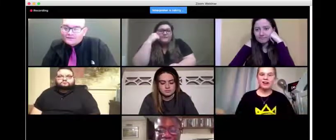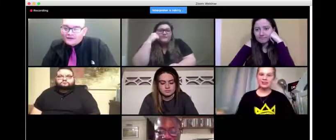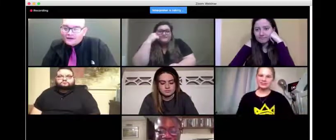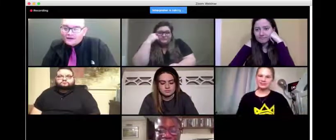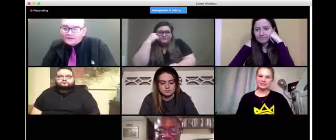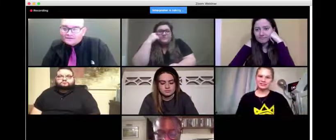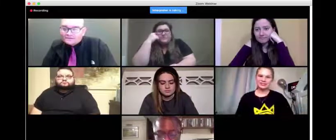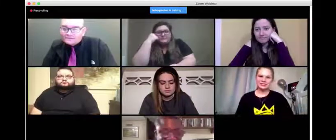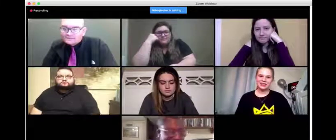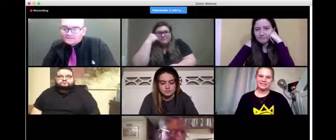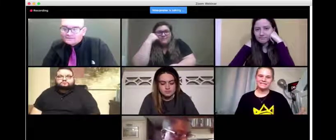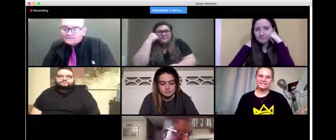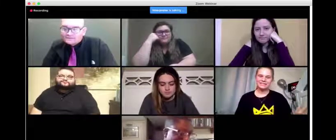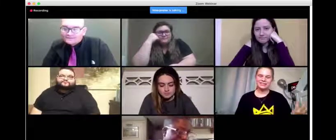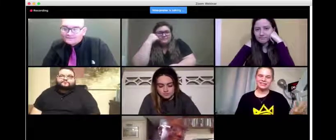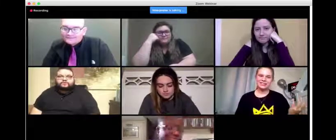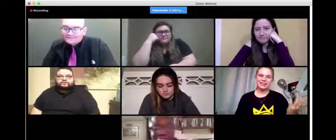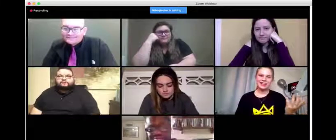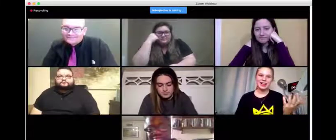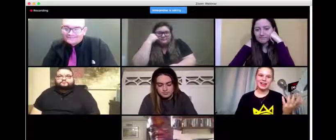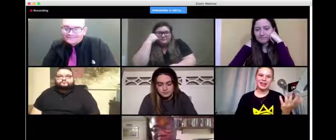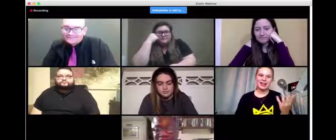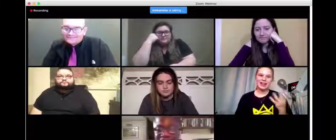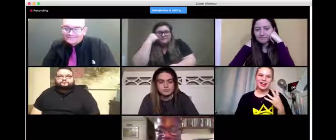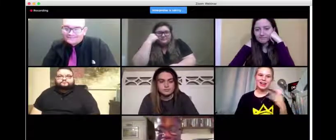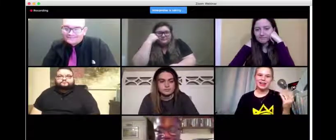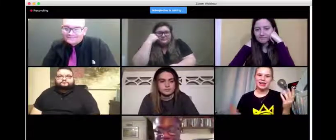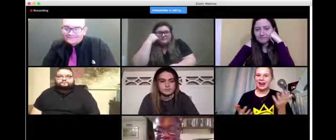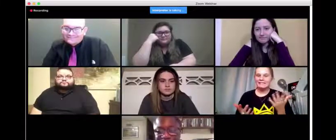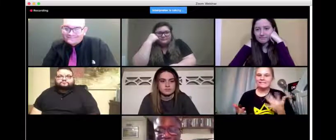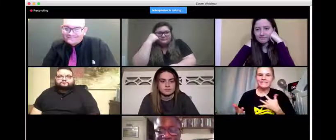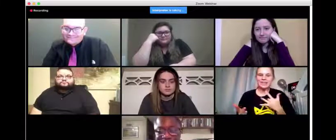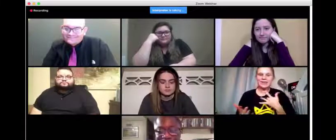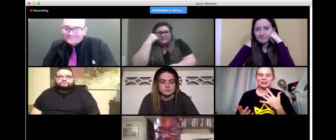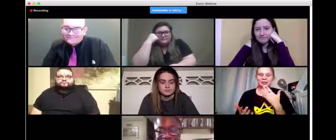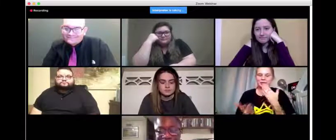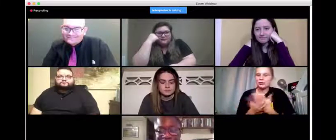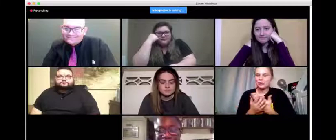I feel that it, you know, it would be a good opportunity to educate people about us, about our